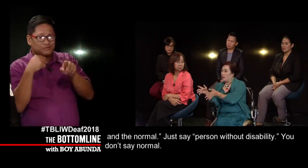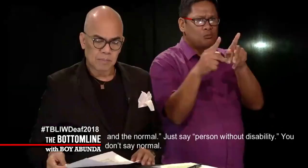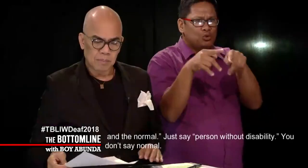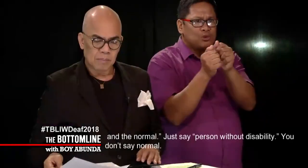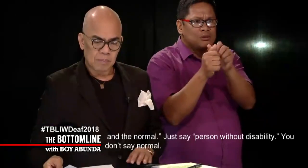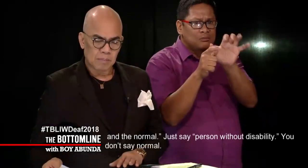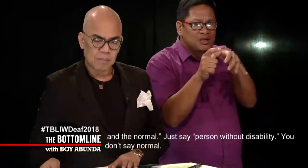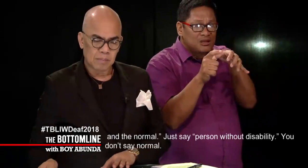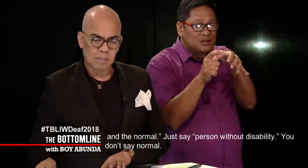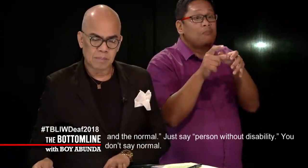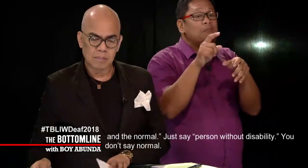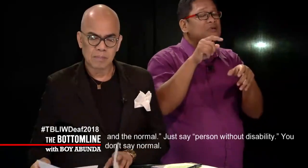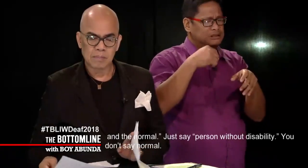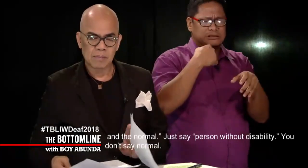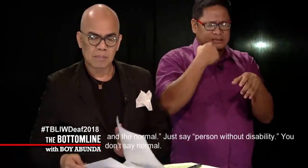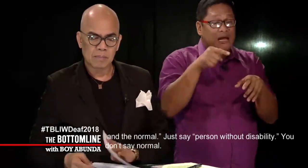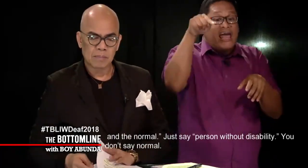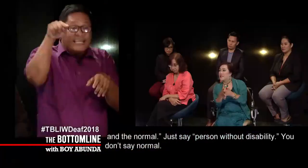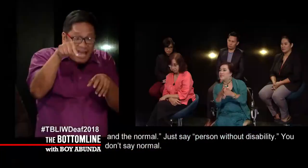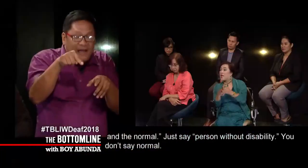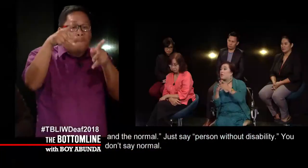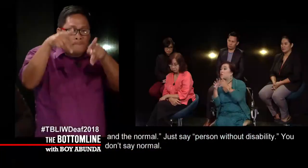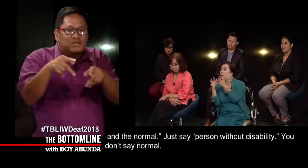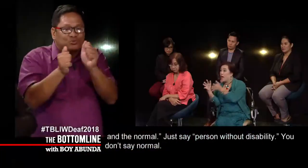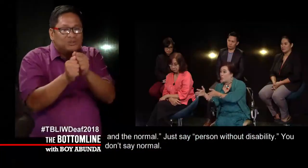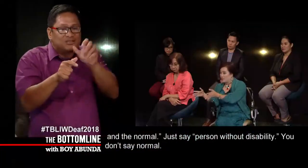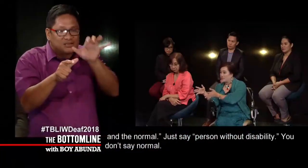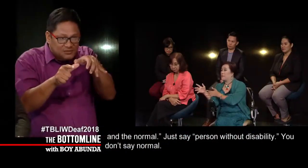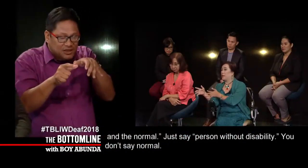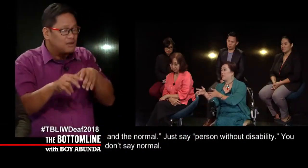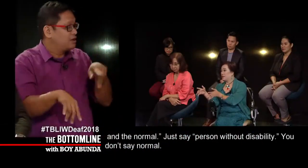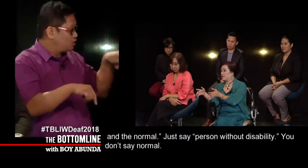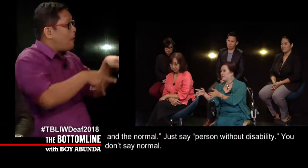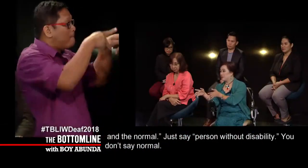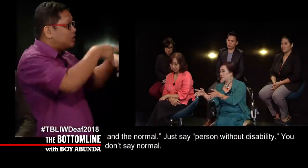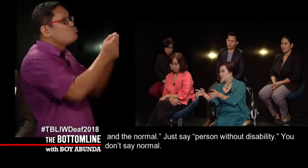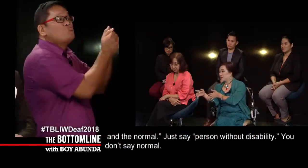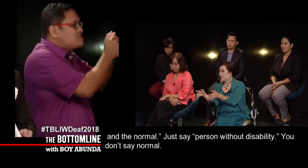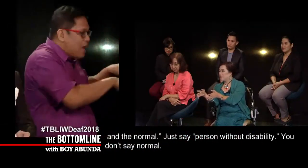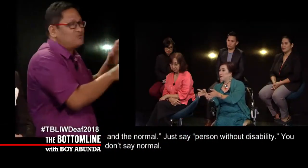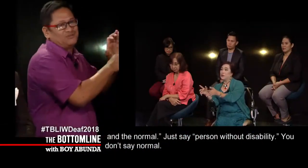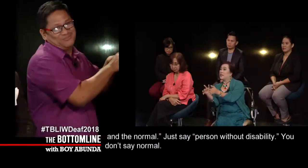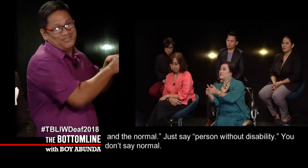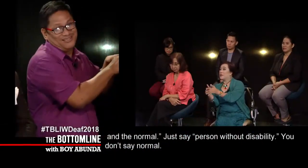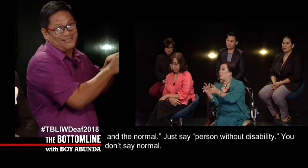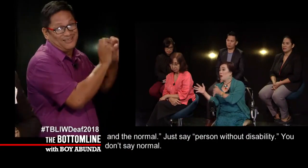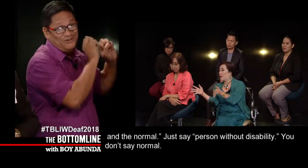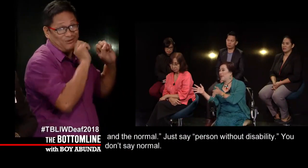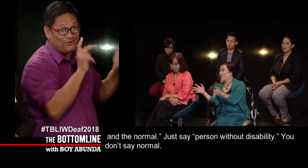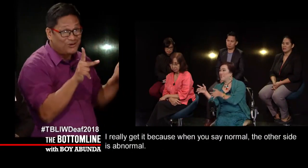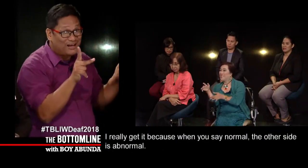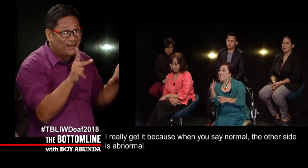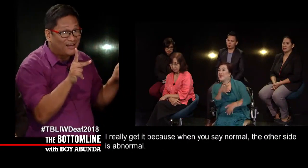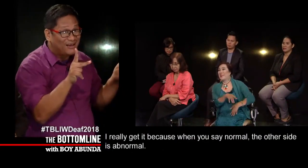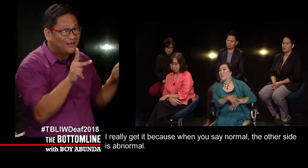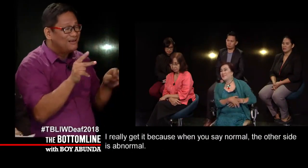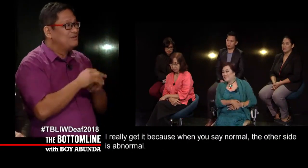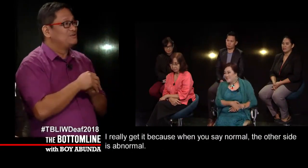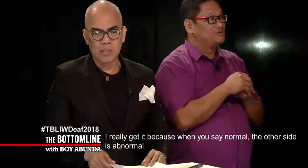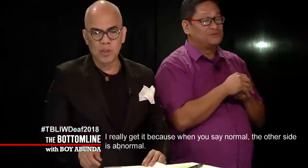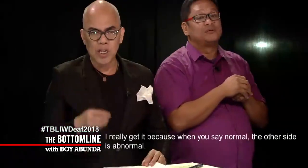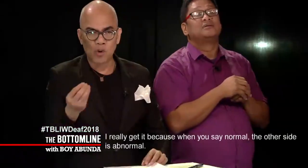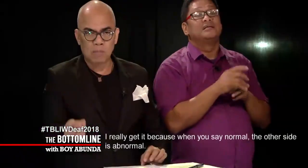normal. Just say person with disabilities and without disabilities. Okay. You do not say normal. I really get it. I really